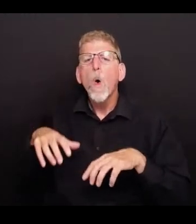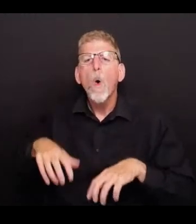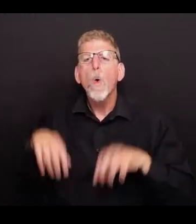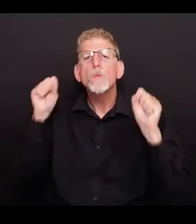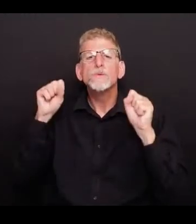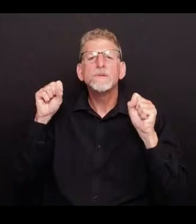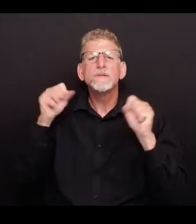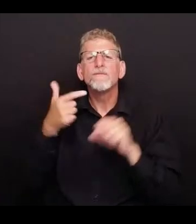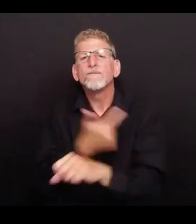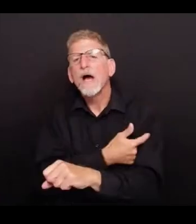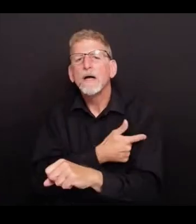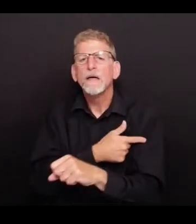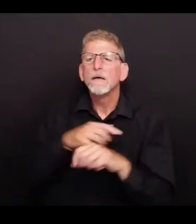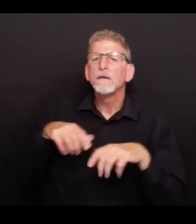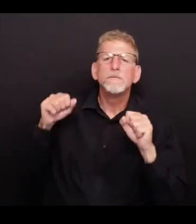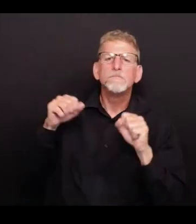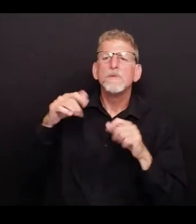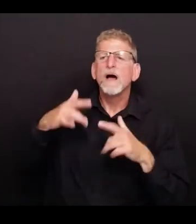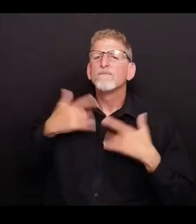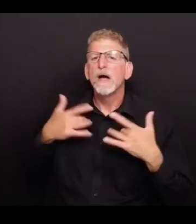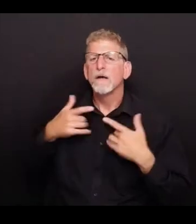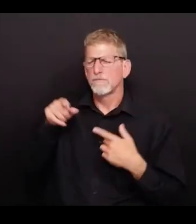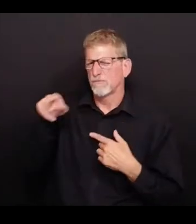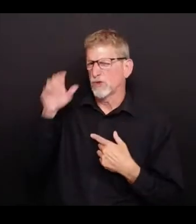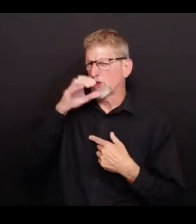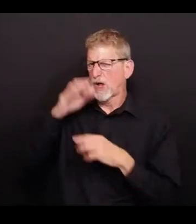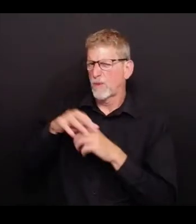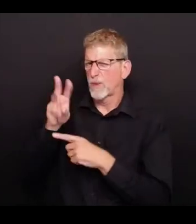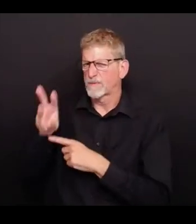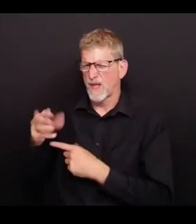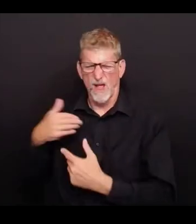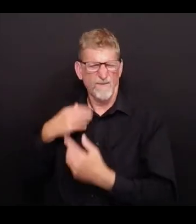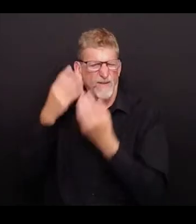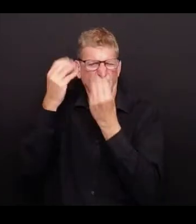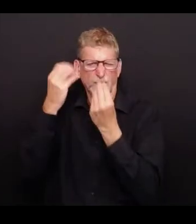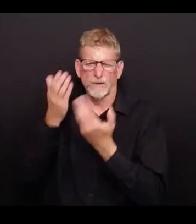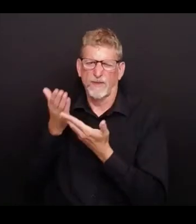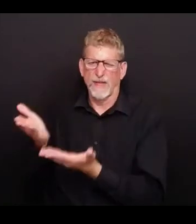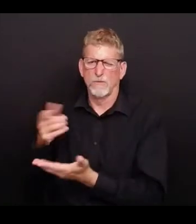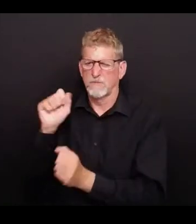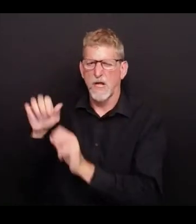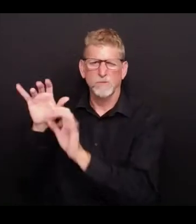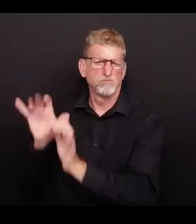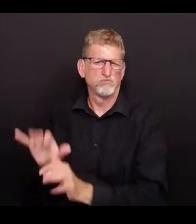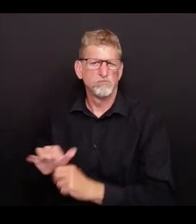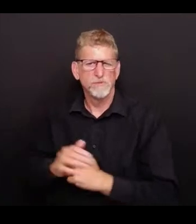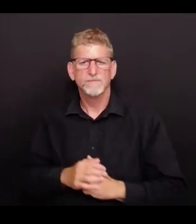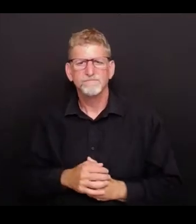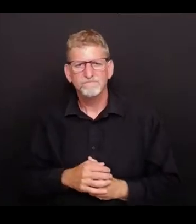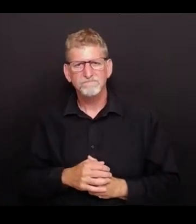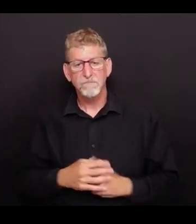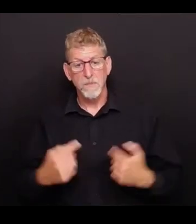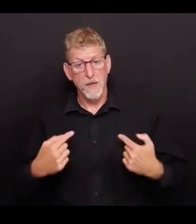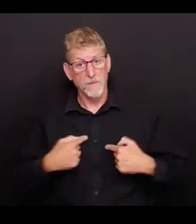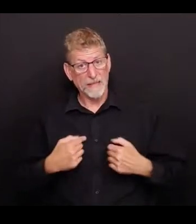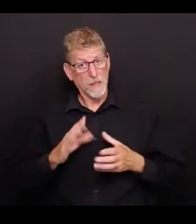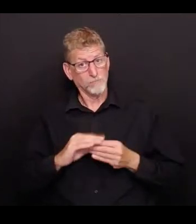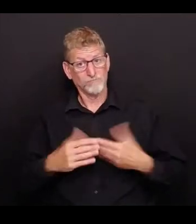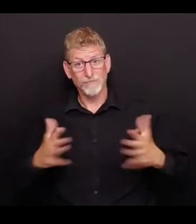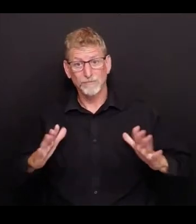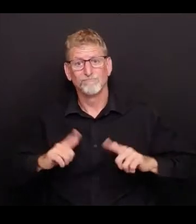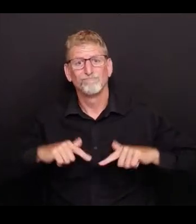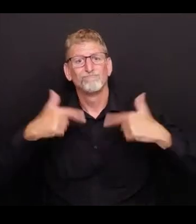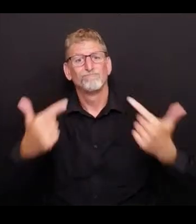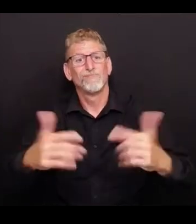host a vaccination event. And with that, I'll turn it back to you, Mike. Thank you, Dr. Challawal. Operator, we're ready to